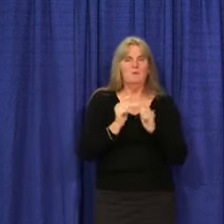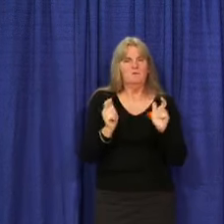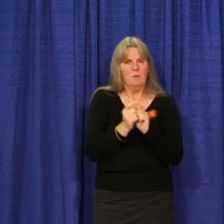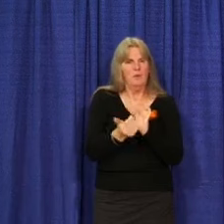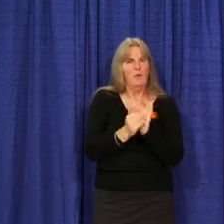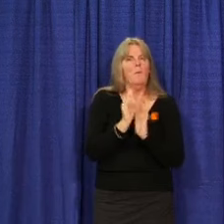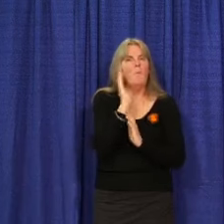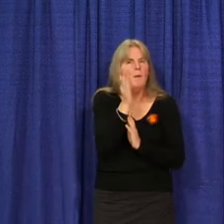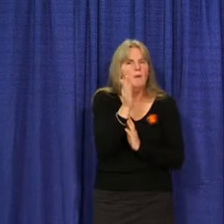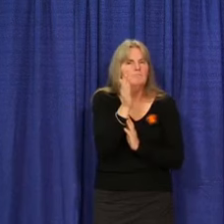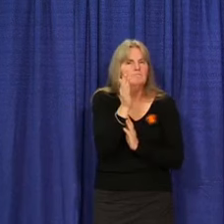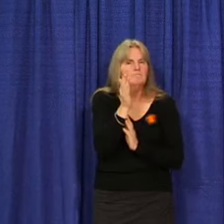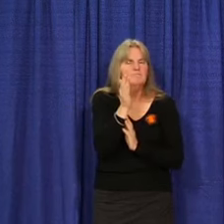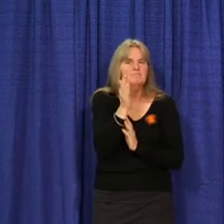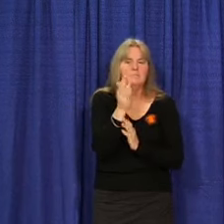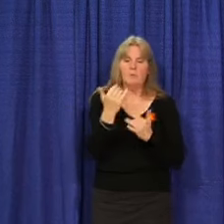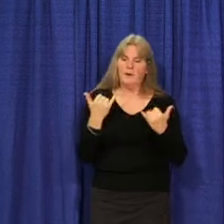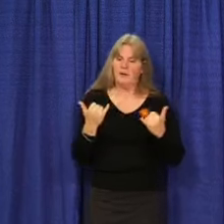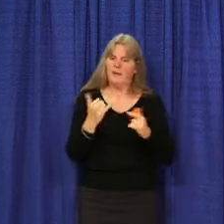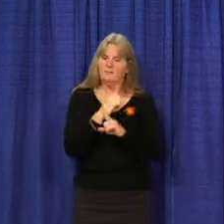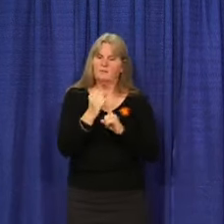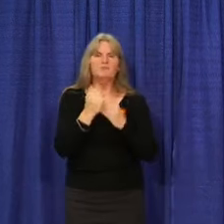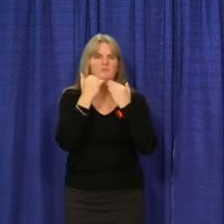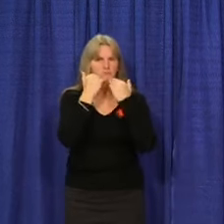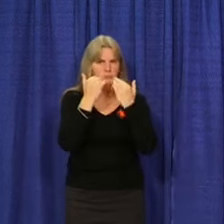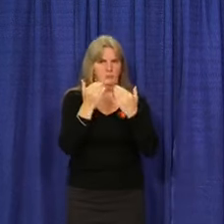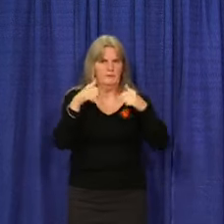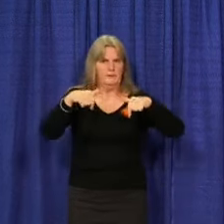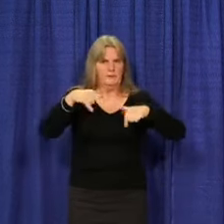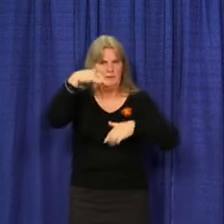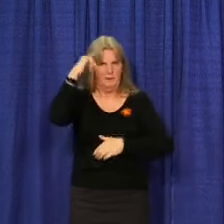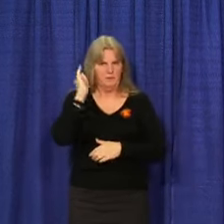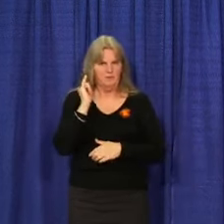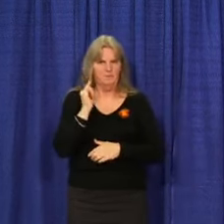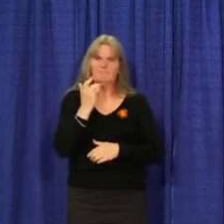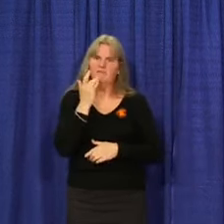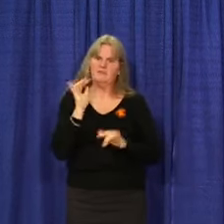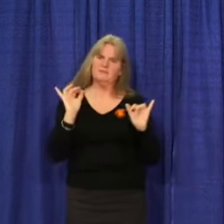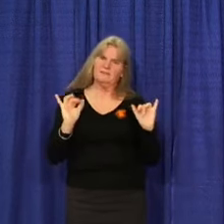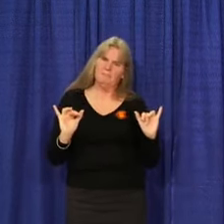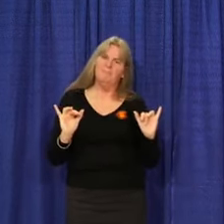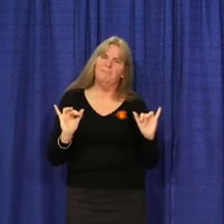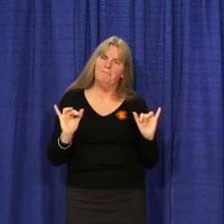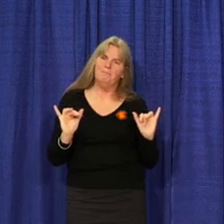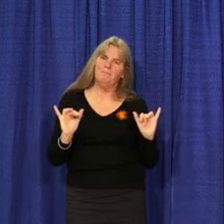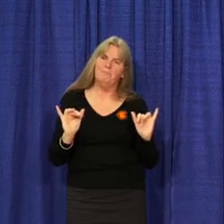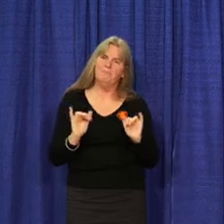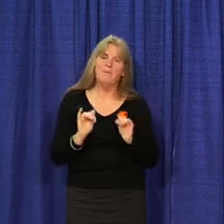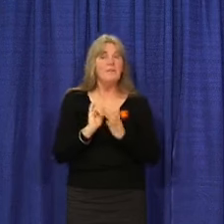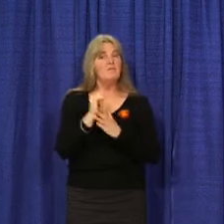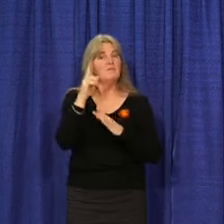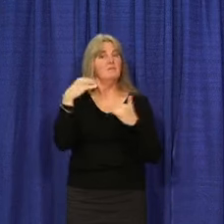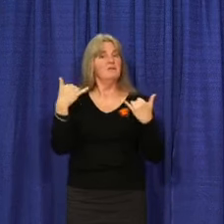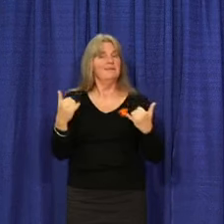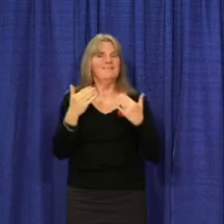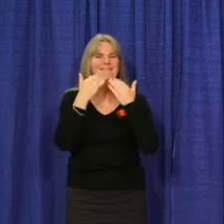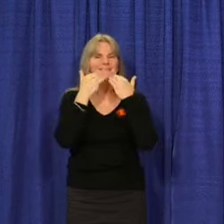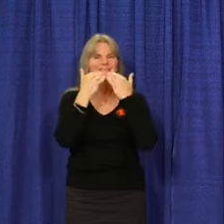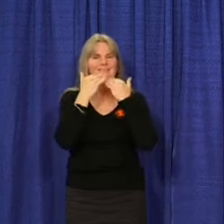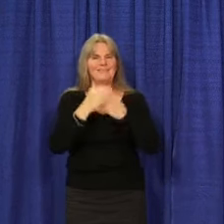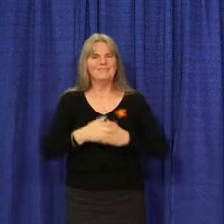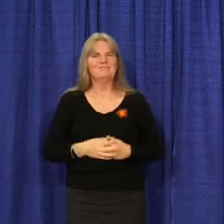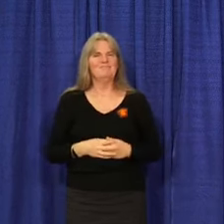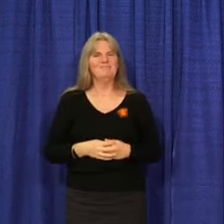smaller. We are in a good place right now, and we'd all love to stay here. I think that's all for today. Thank you.